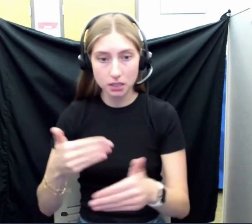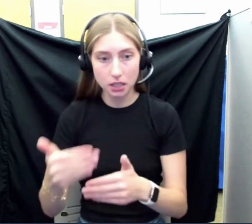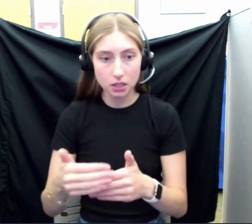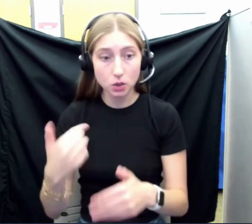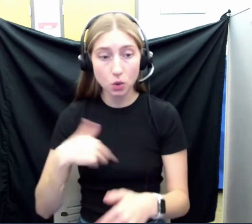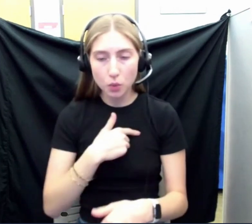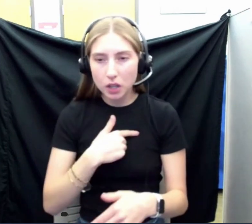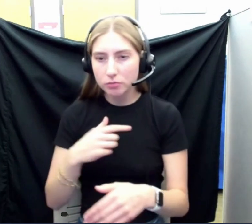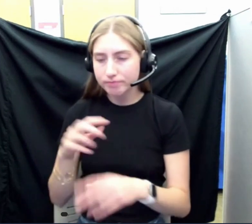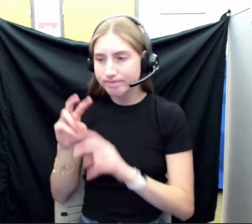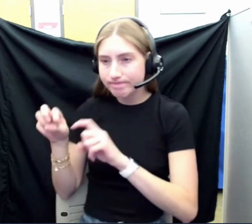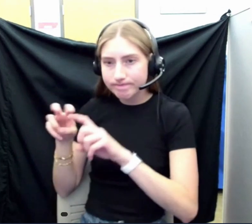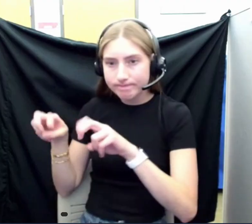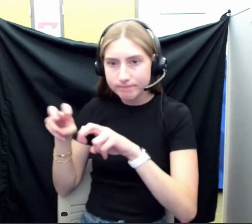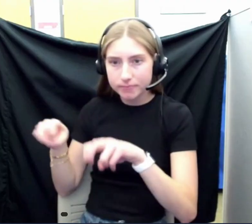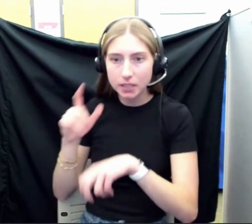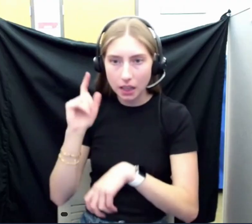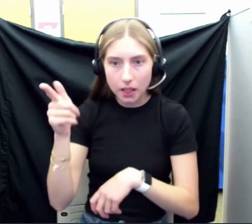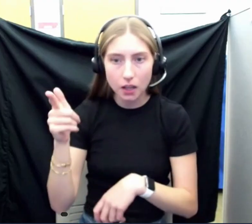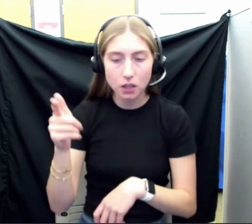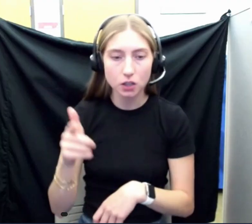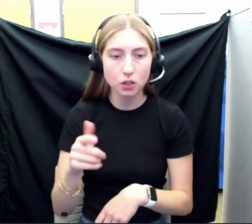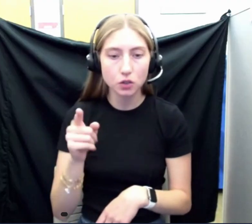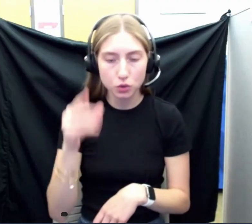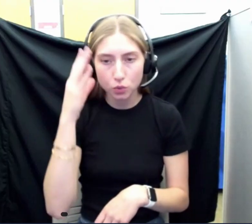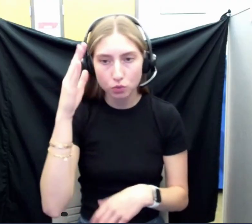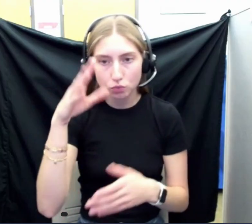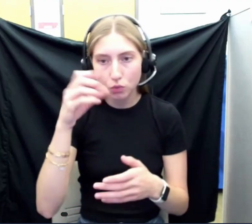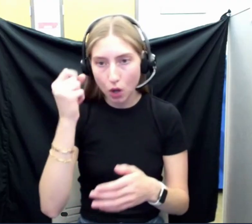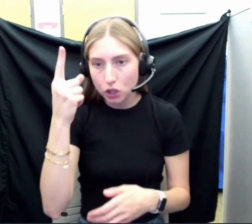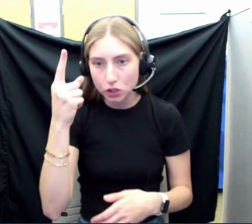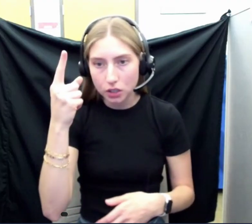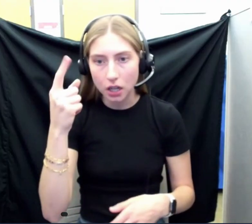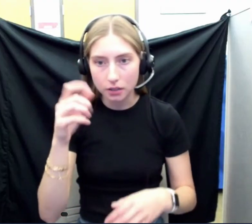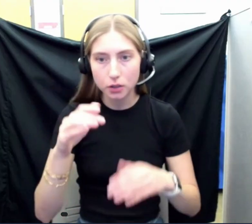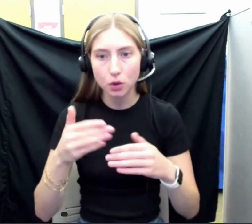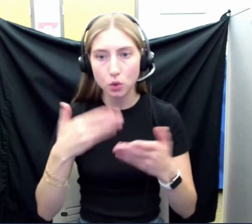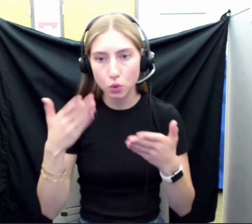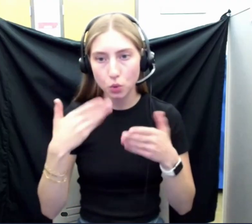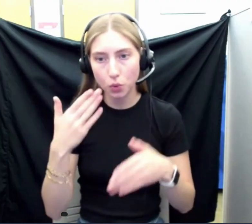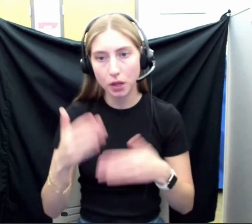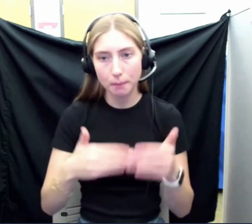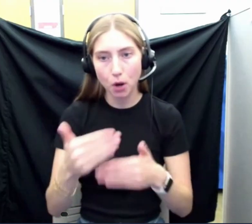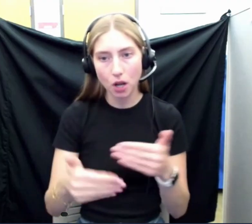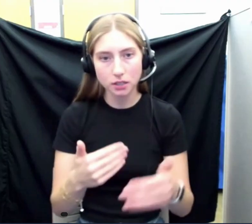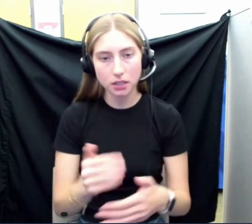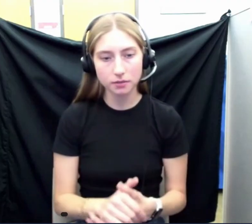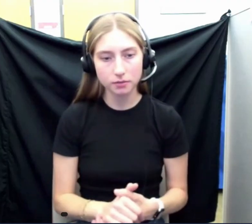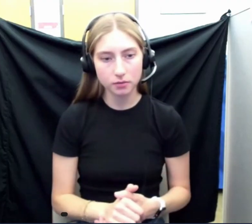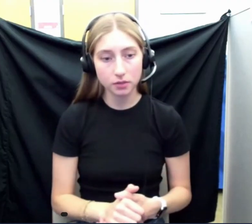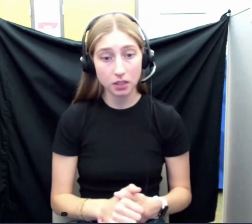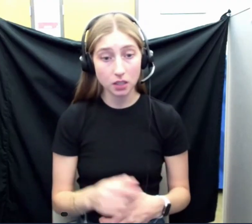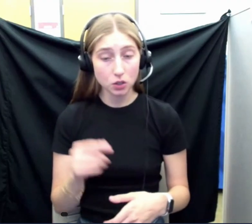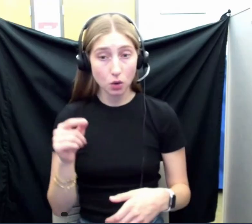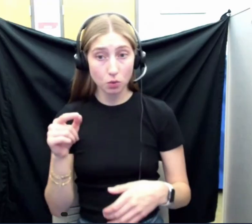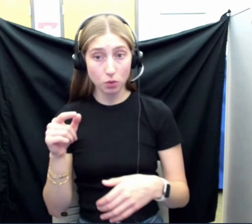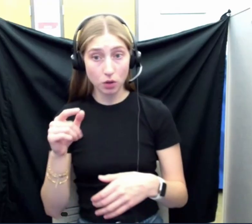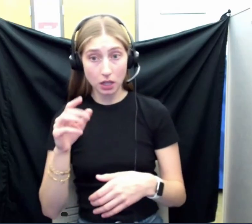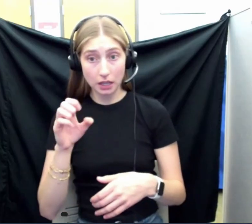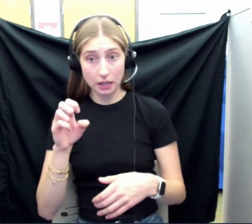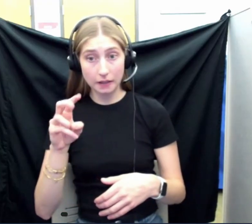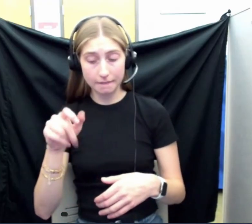And what you're looking at basically is taking water from its liquid phase and putting it to its gas